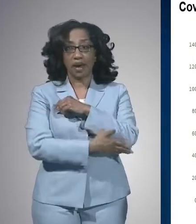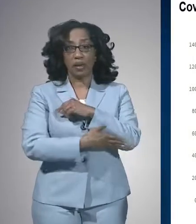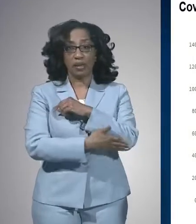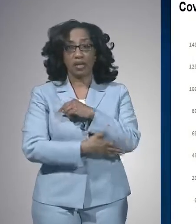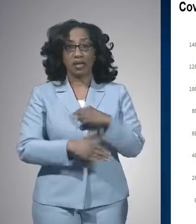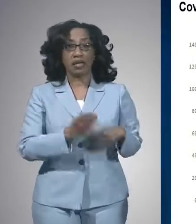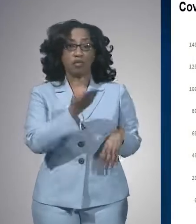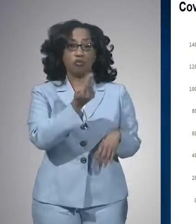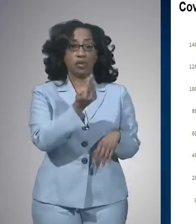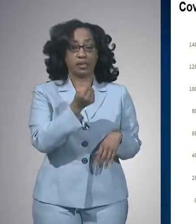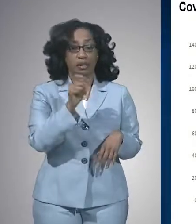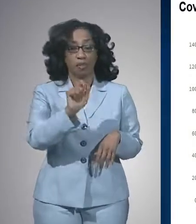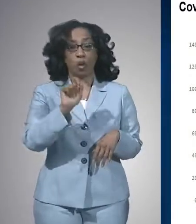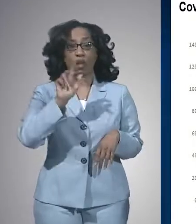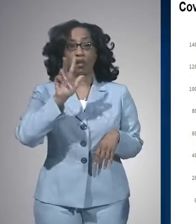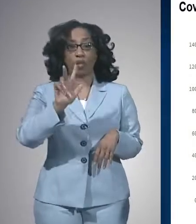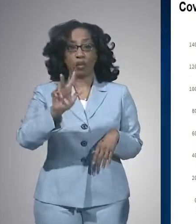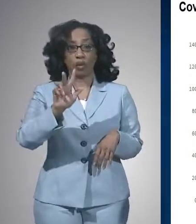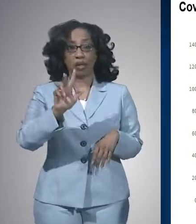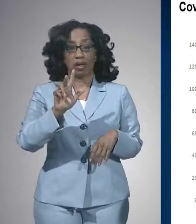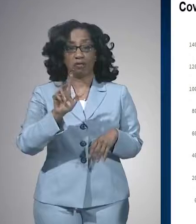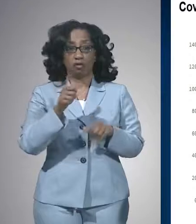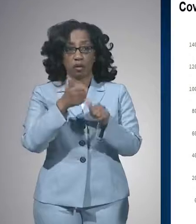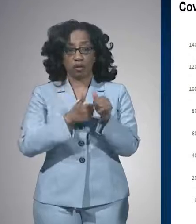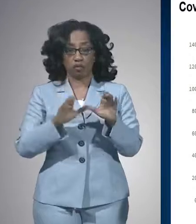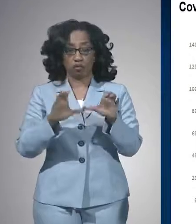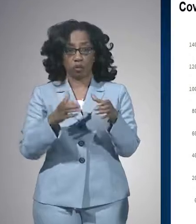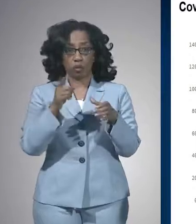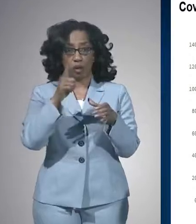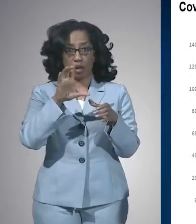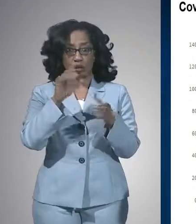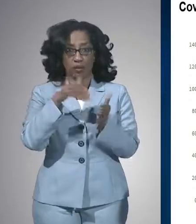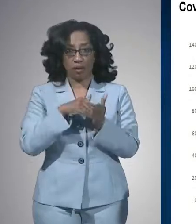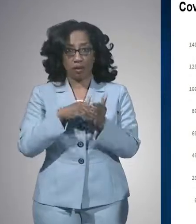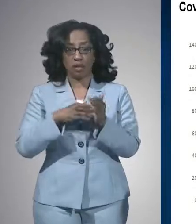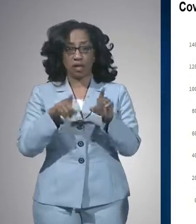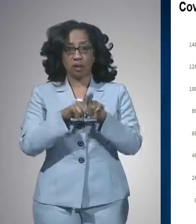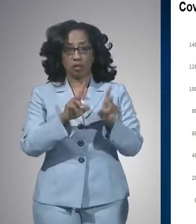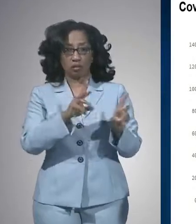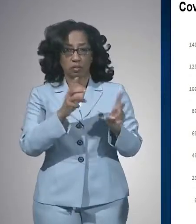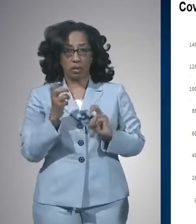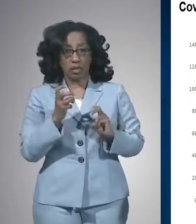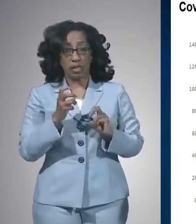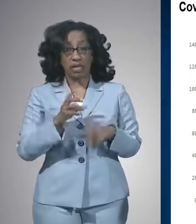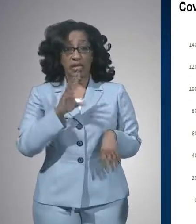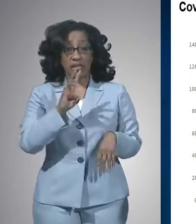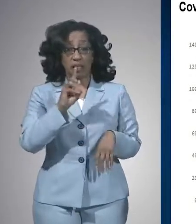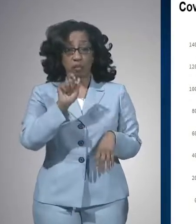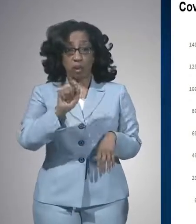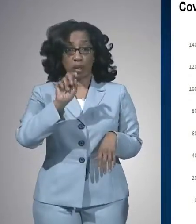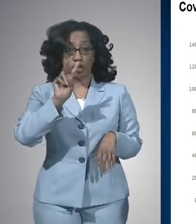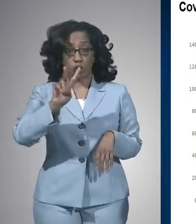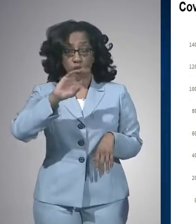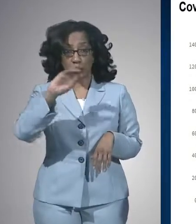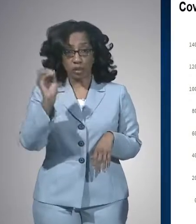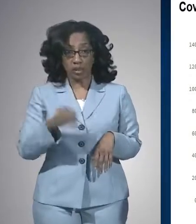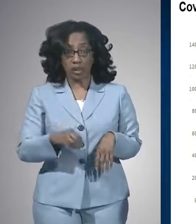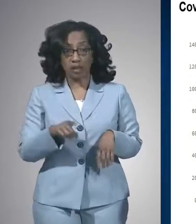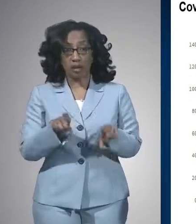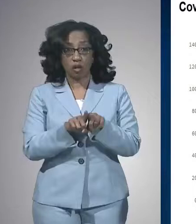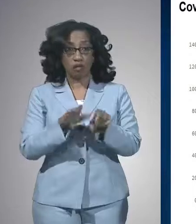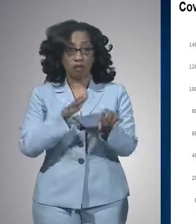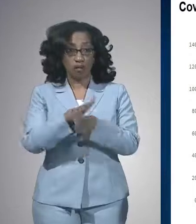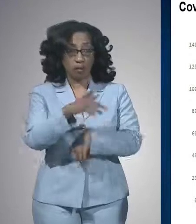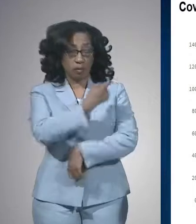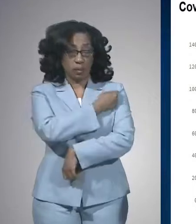of 14.3 cases per 100,000, a test positivity rate of 6.2%, and a fully vaccinated